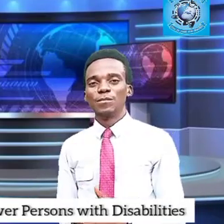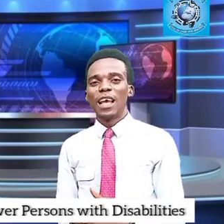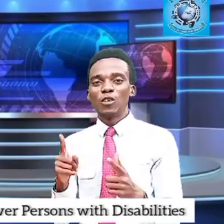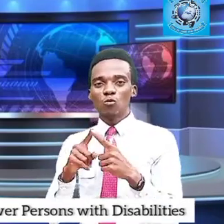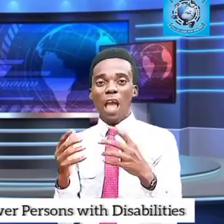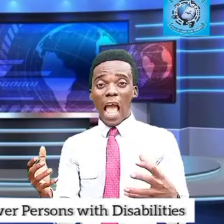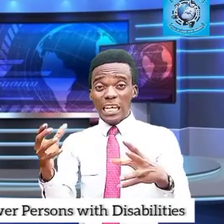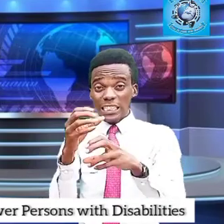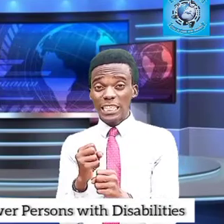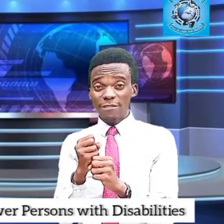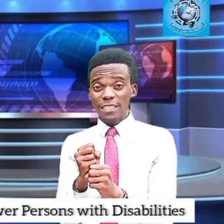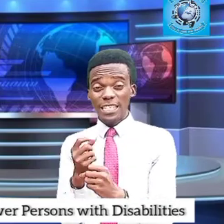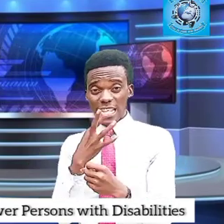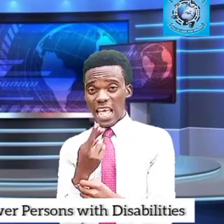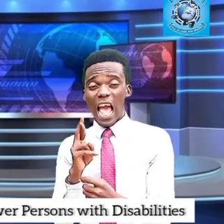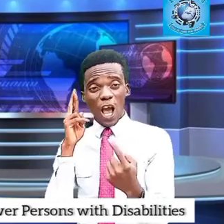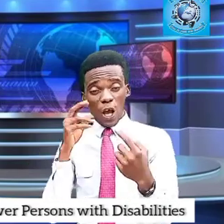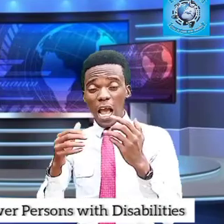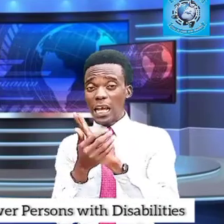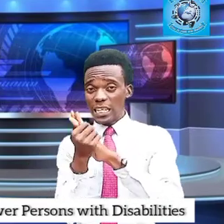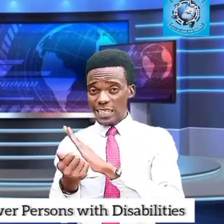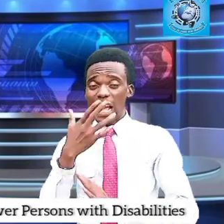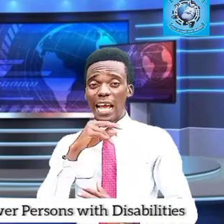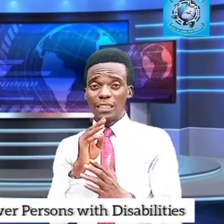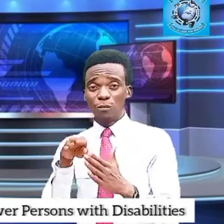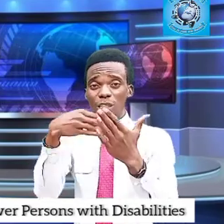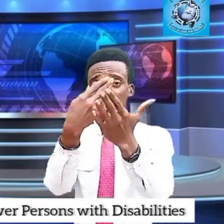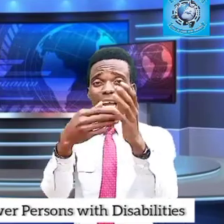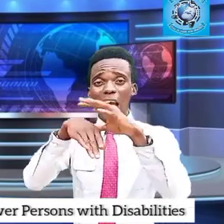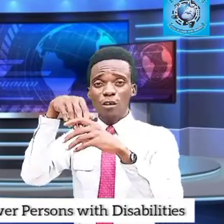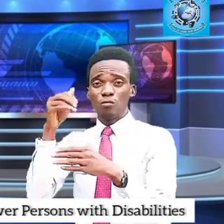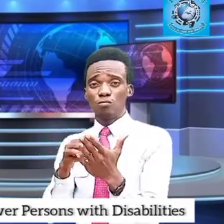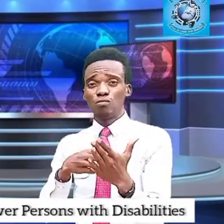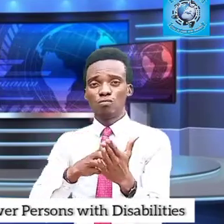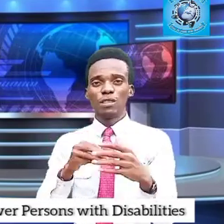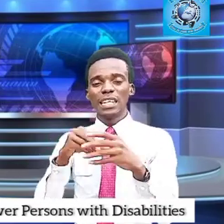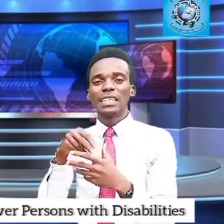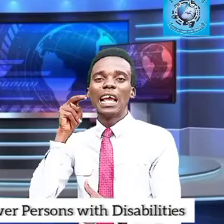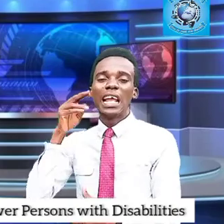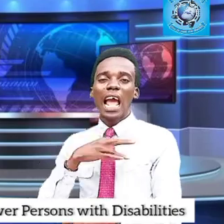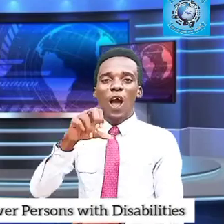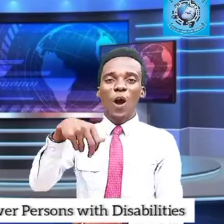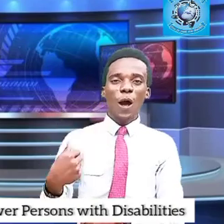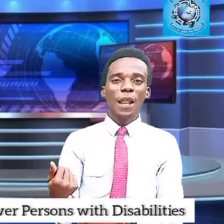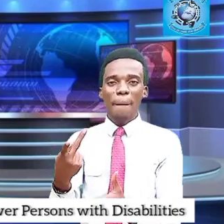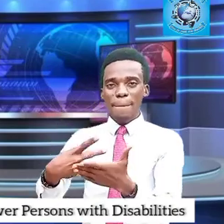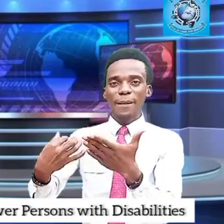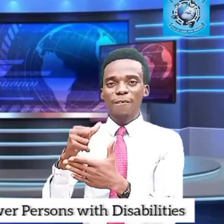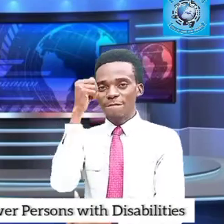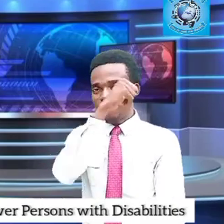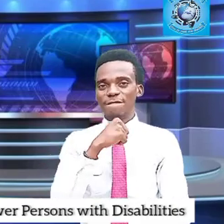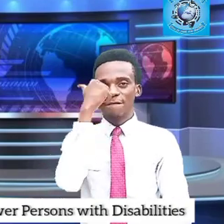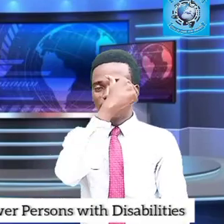to achieve their potentials and reaching out to the vulnerable in Nigeria and other parts of